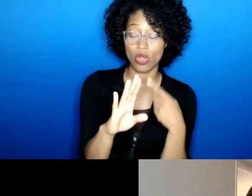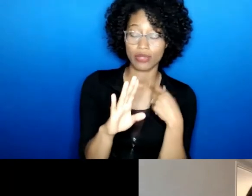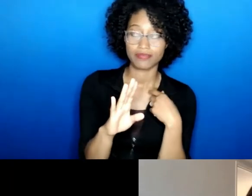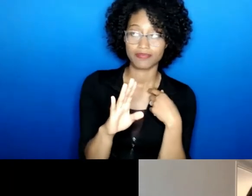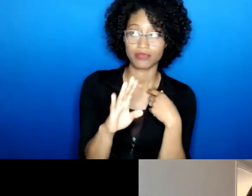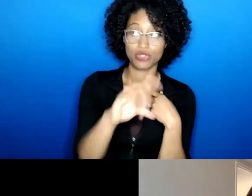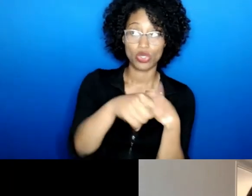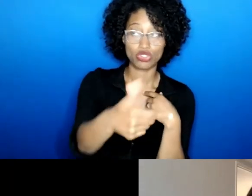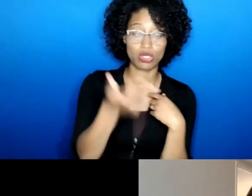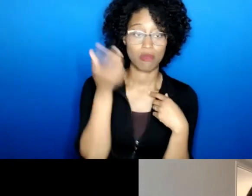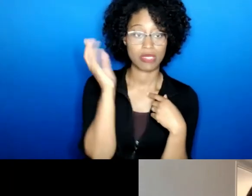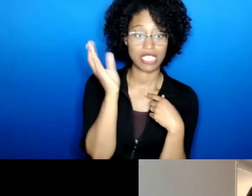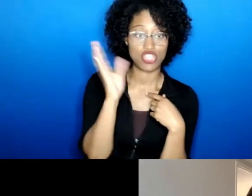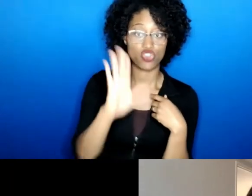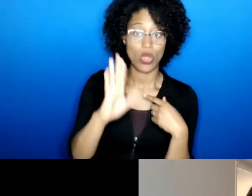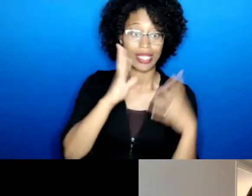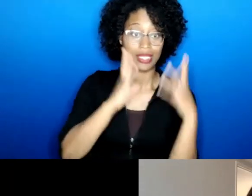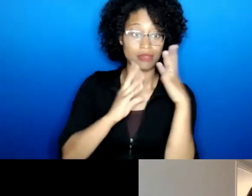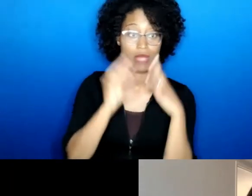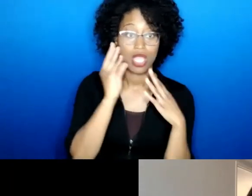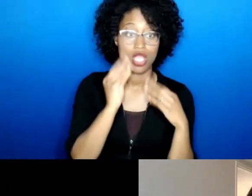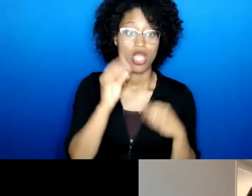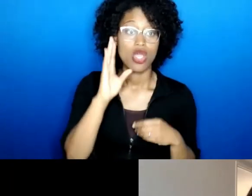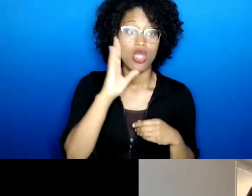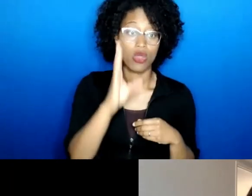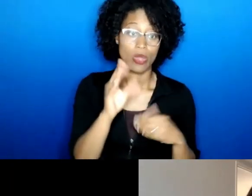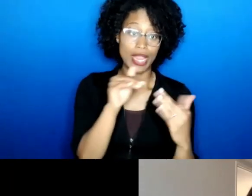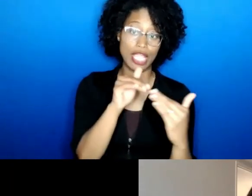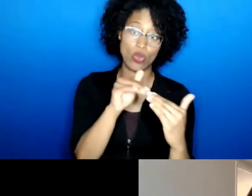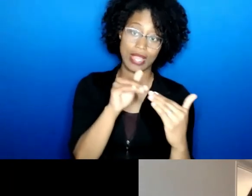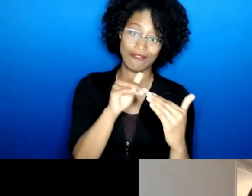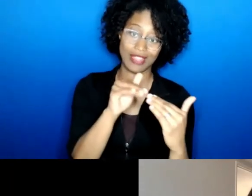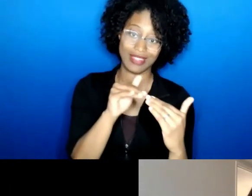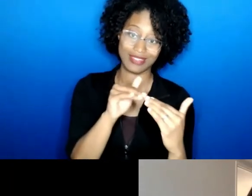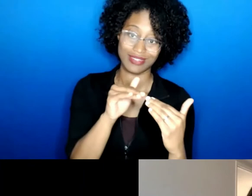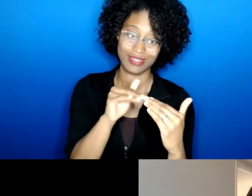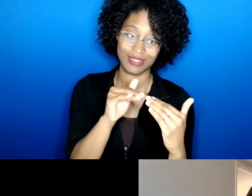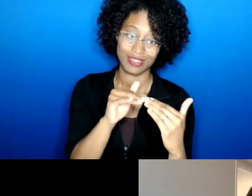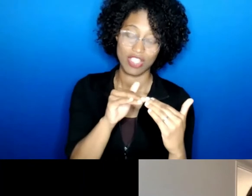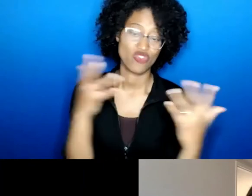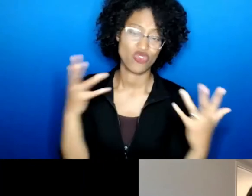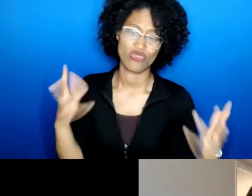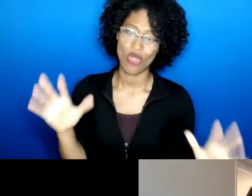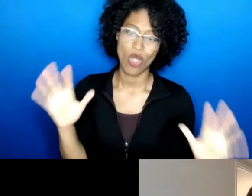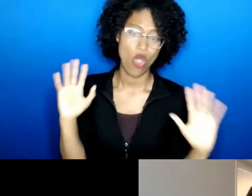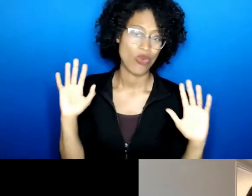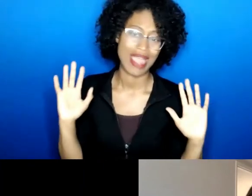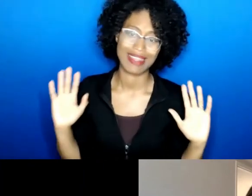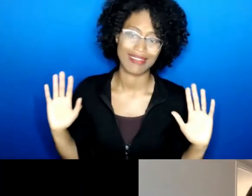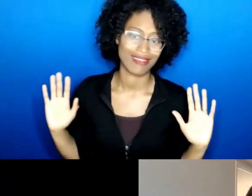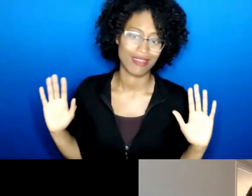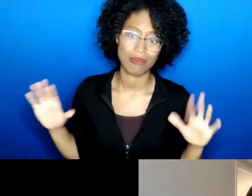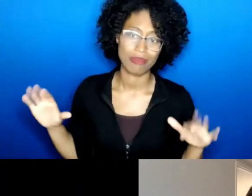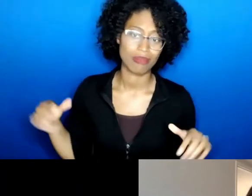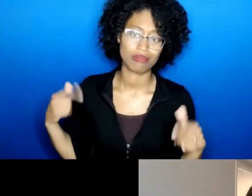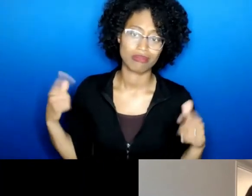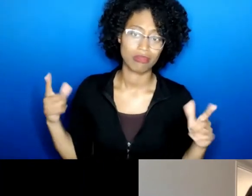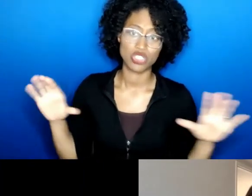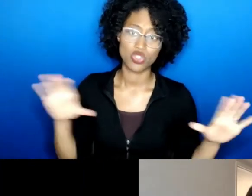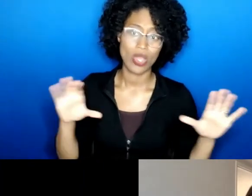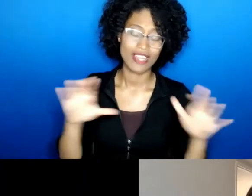your experience will be the equivalent of what you've already been doing in virtual